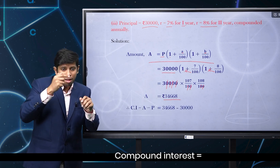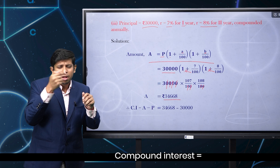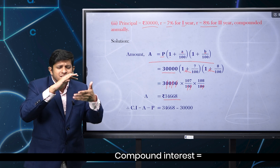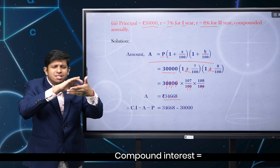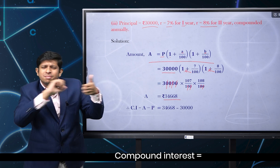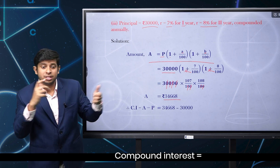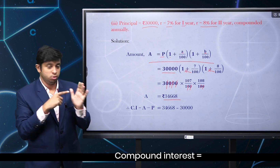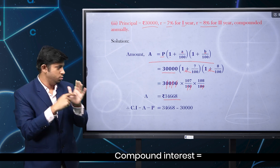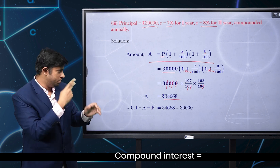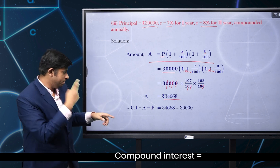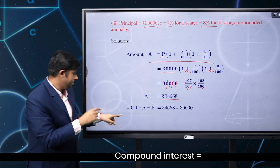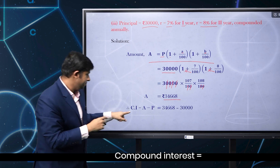Compound interest is equals to